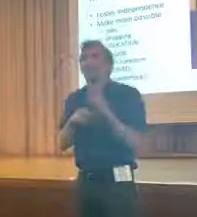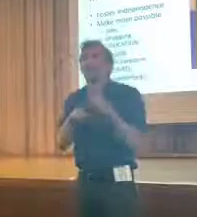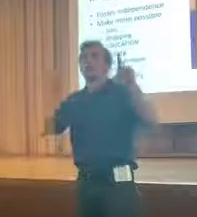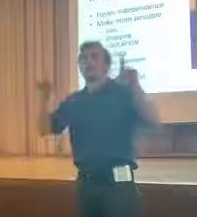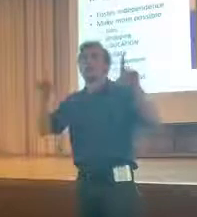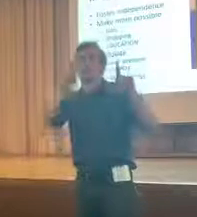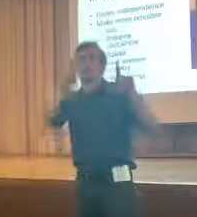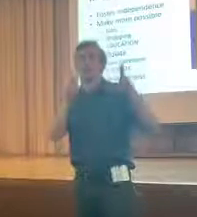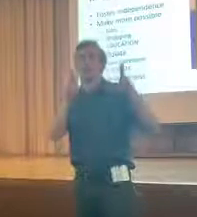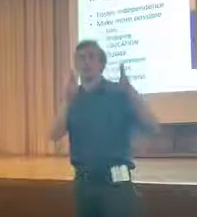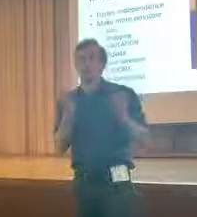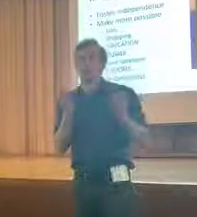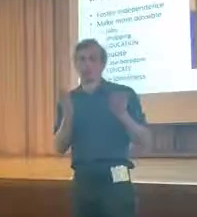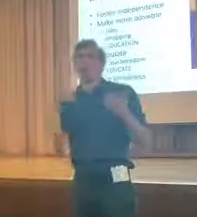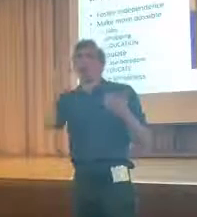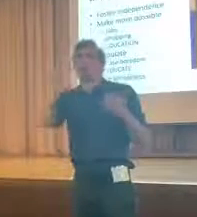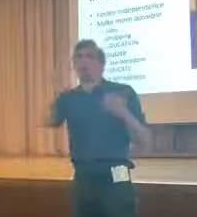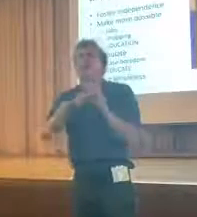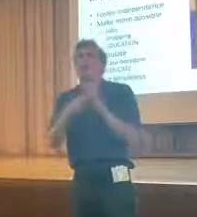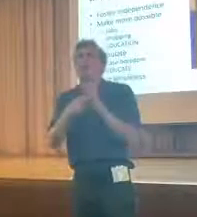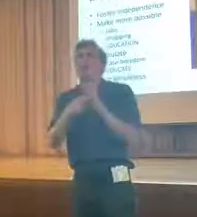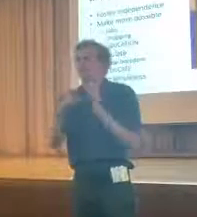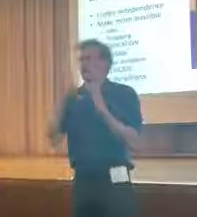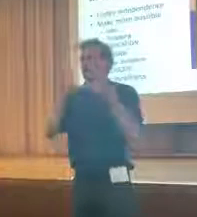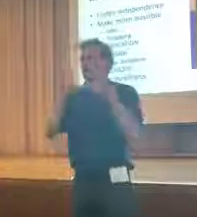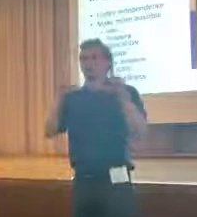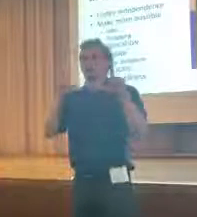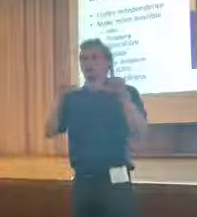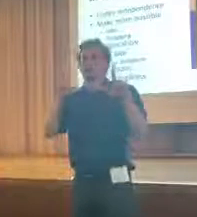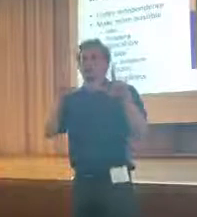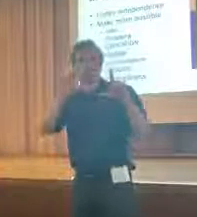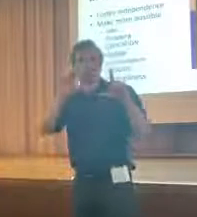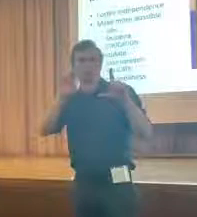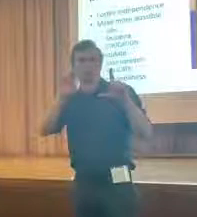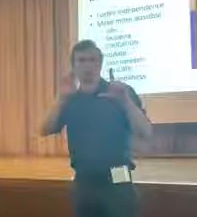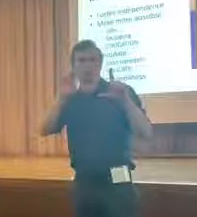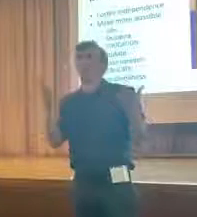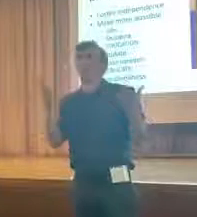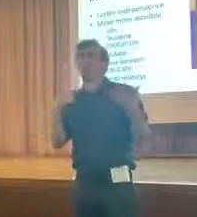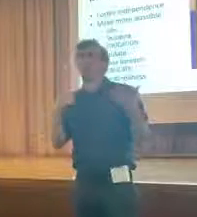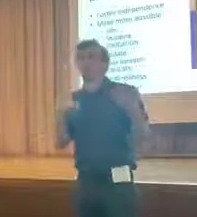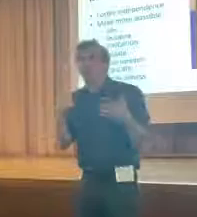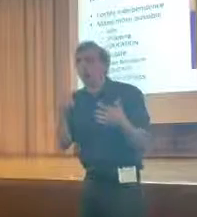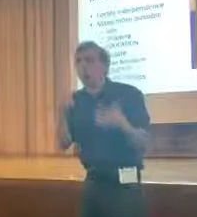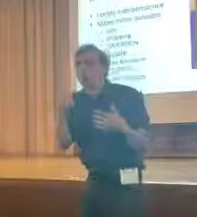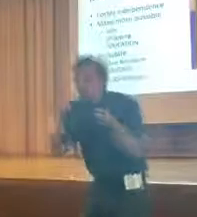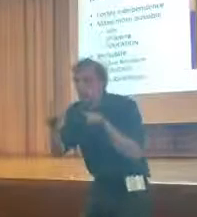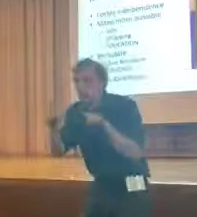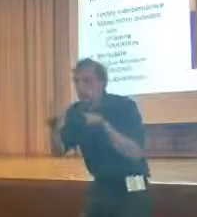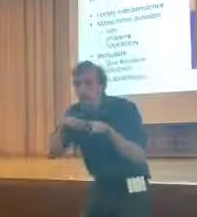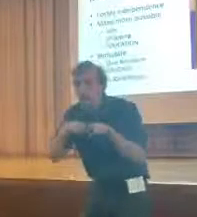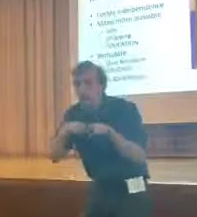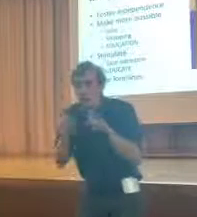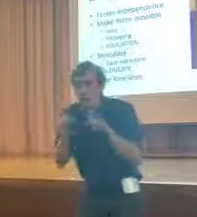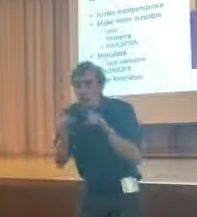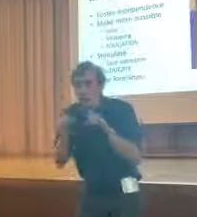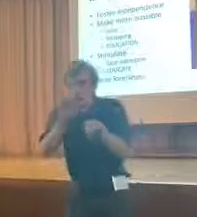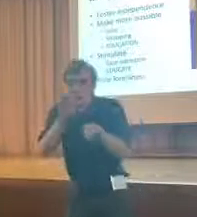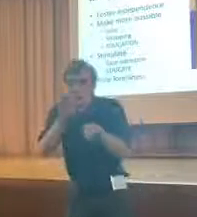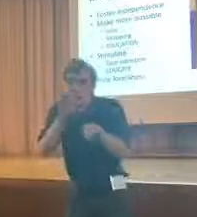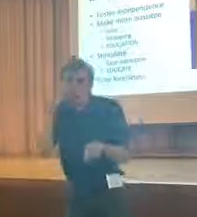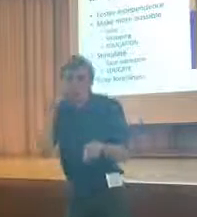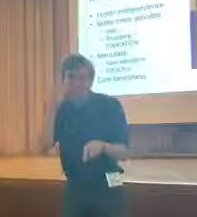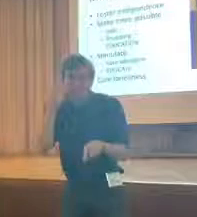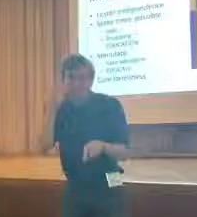you use our website so that I know how to build your web pages? And at first I think they thought I was crazy, but they let me do it.